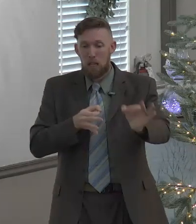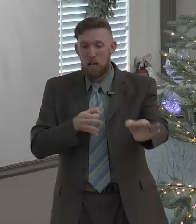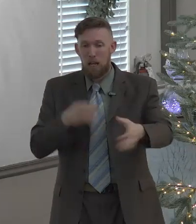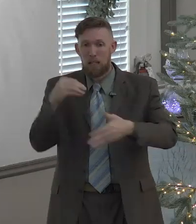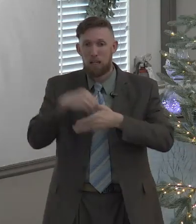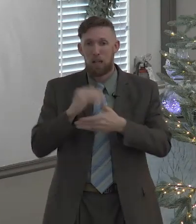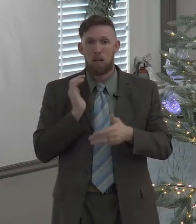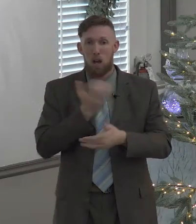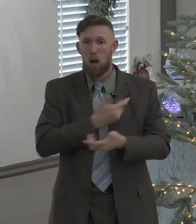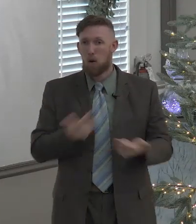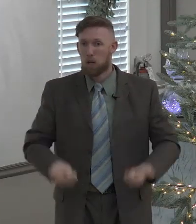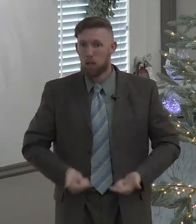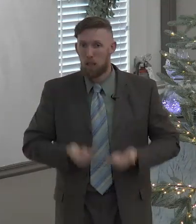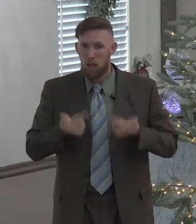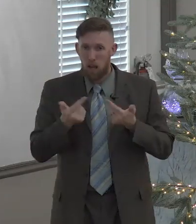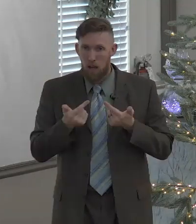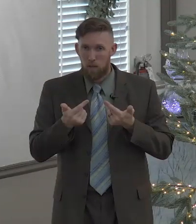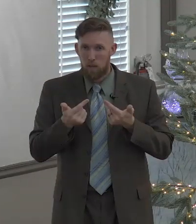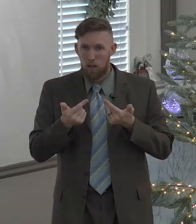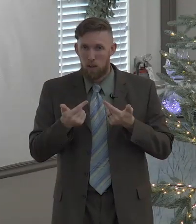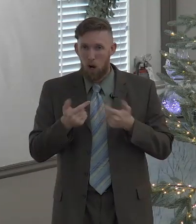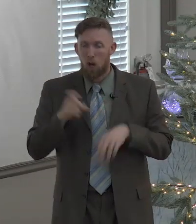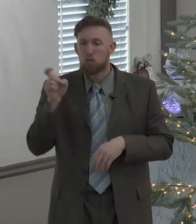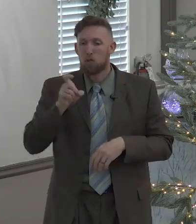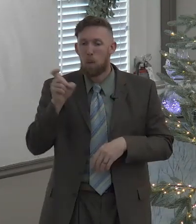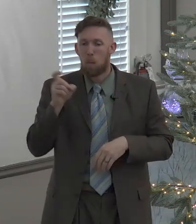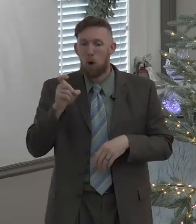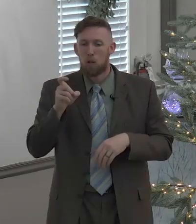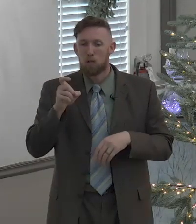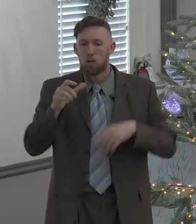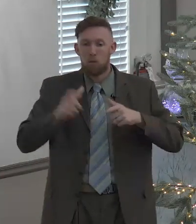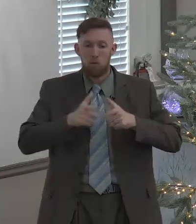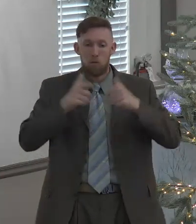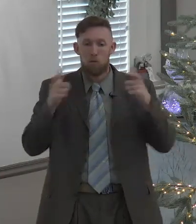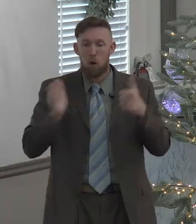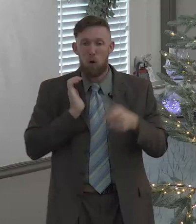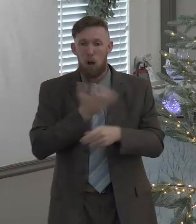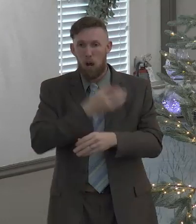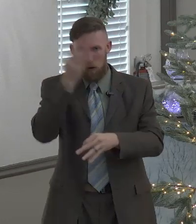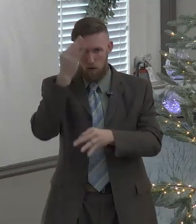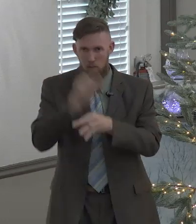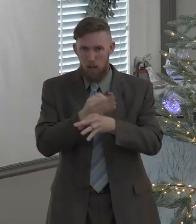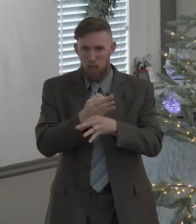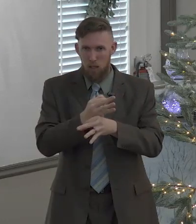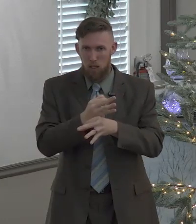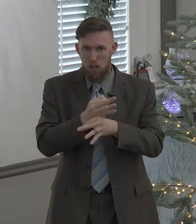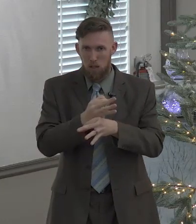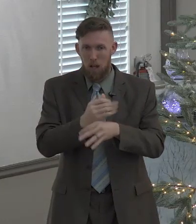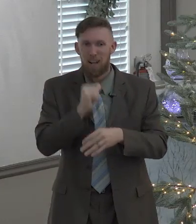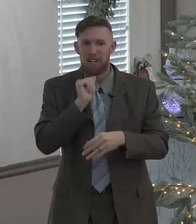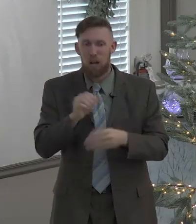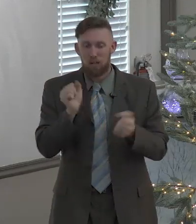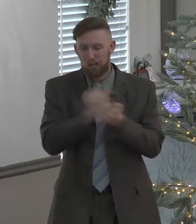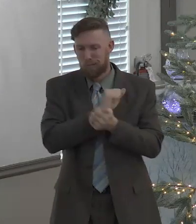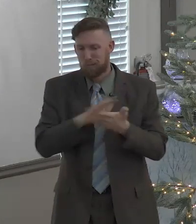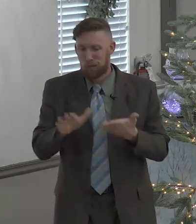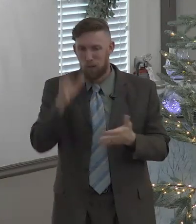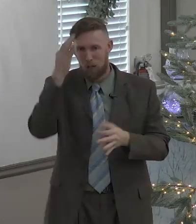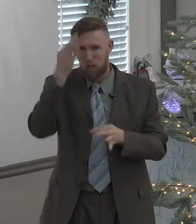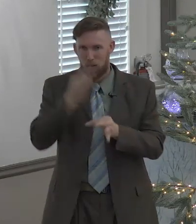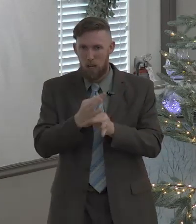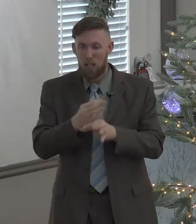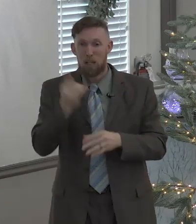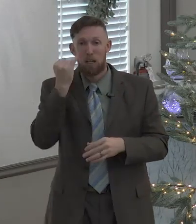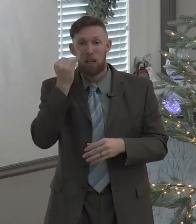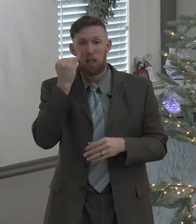The delays of the Christian life are designed to increase our faith, not destroy